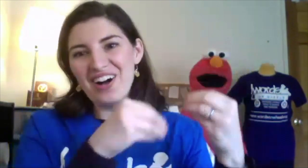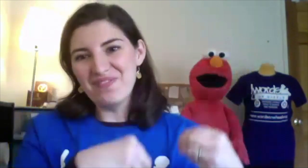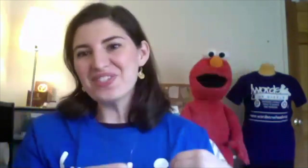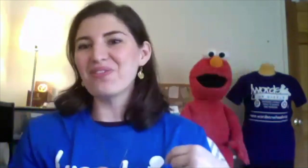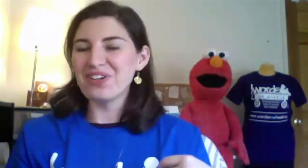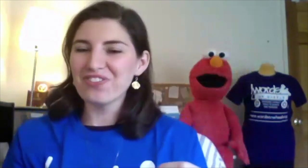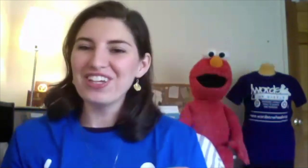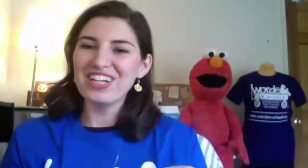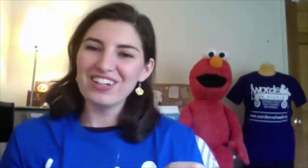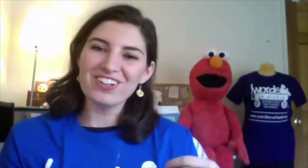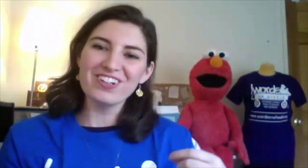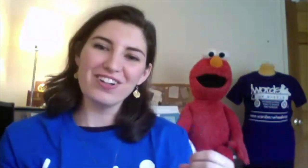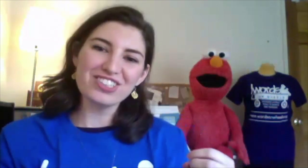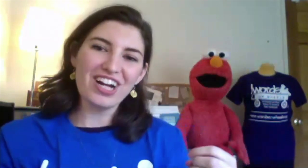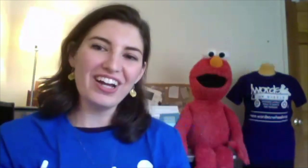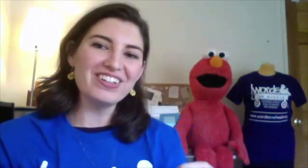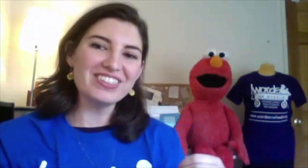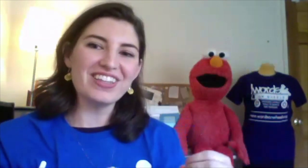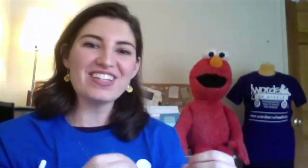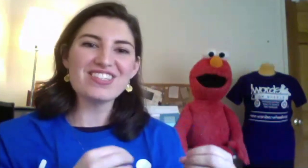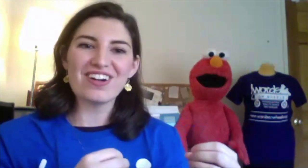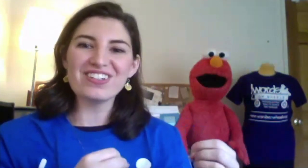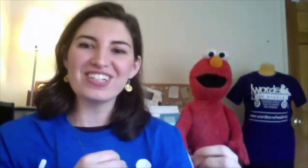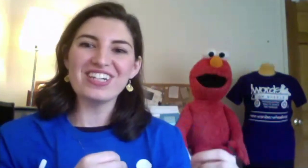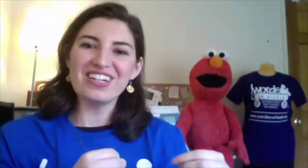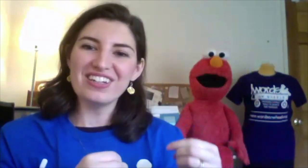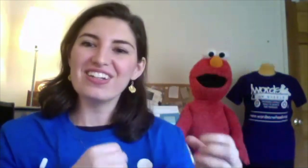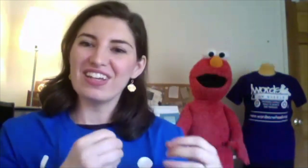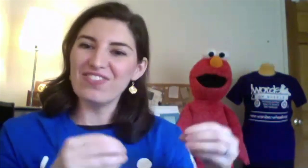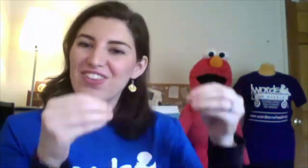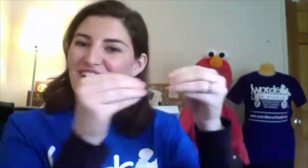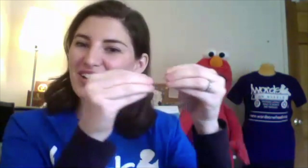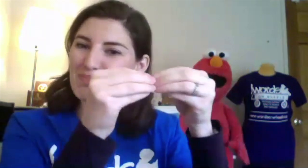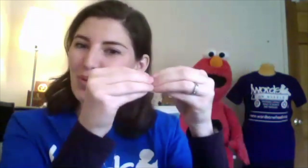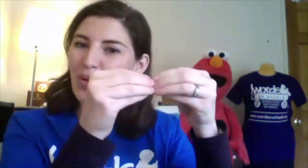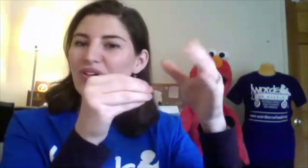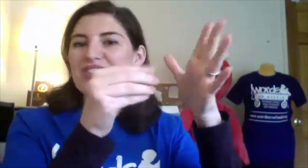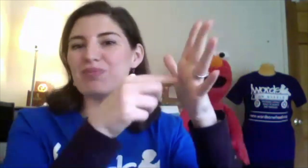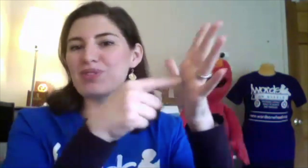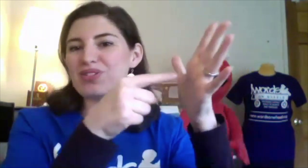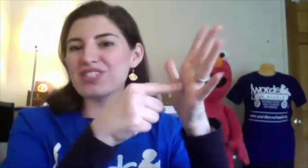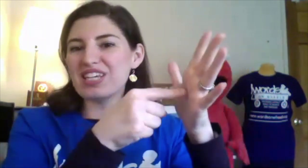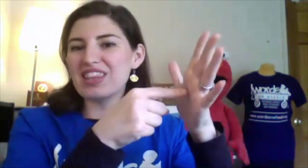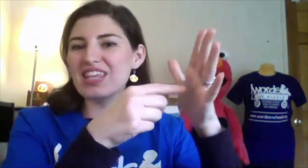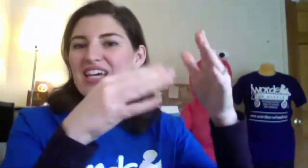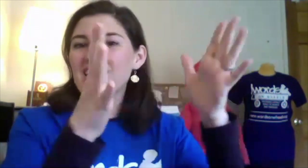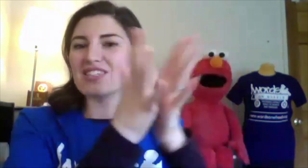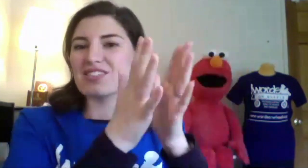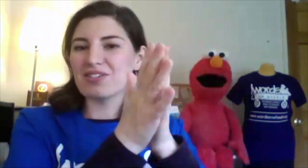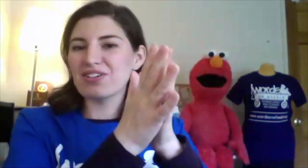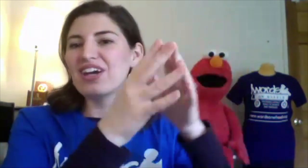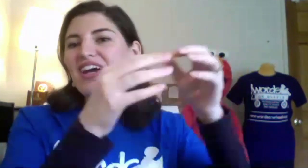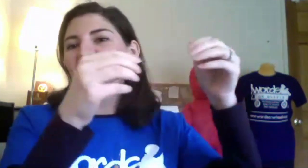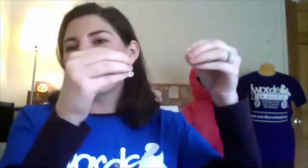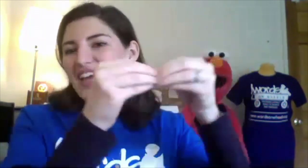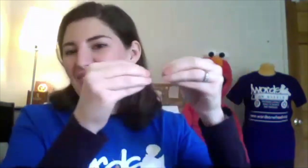So when you're feeding your child and they start to give you the more, or sometimes you'll see this, or really